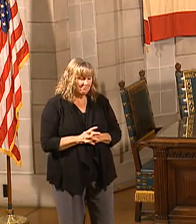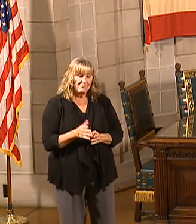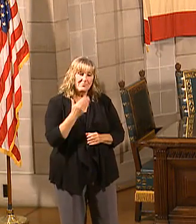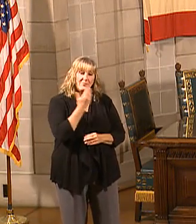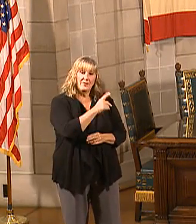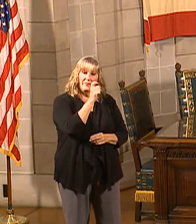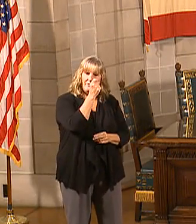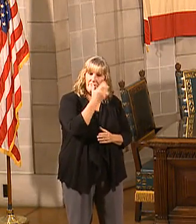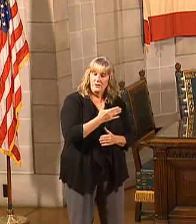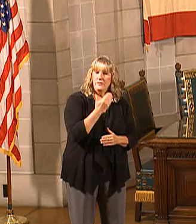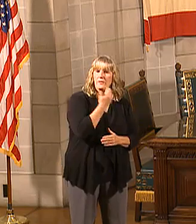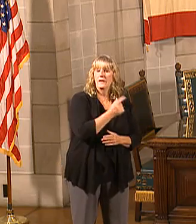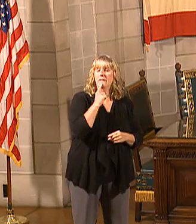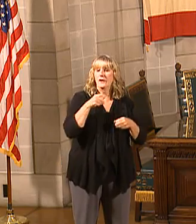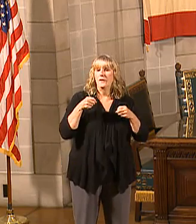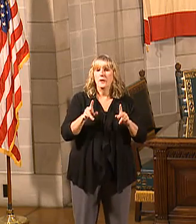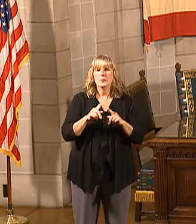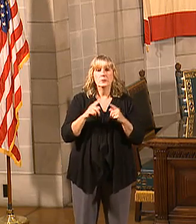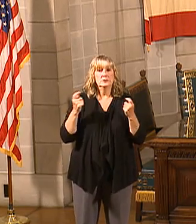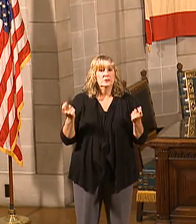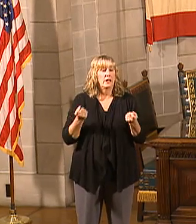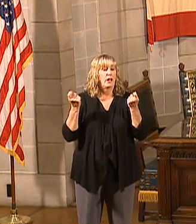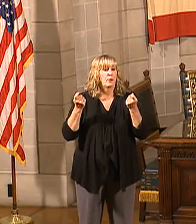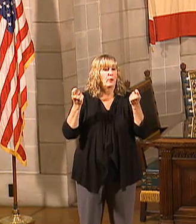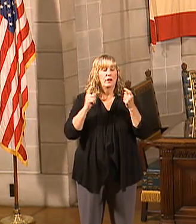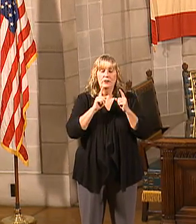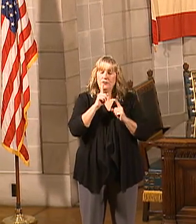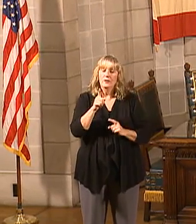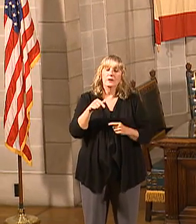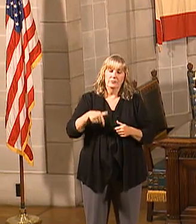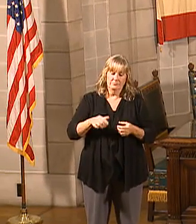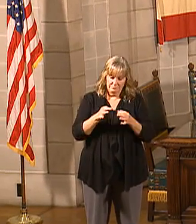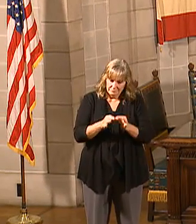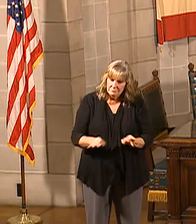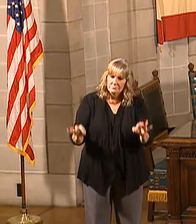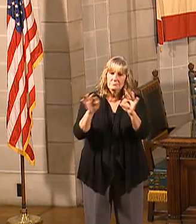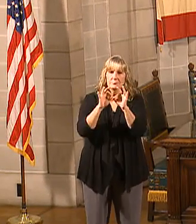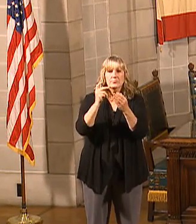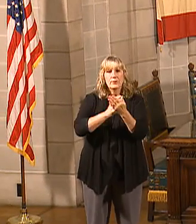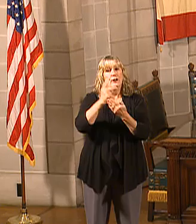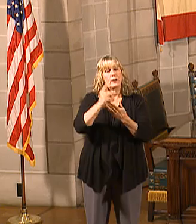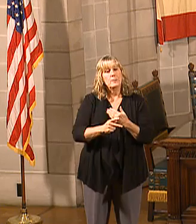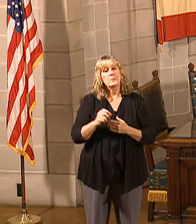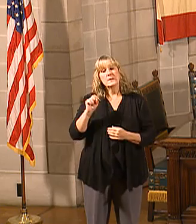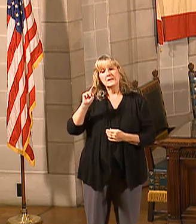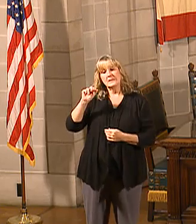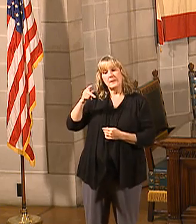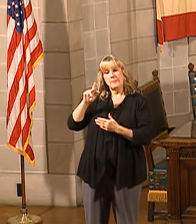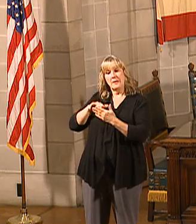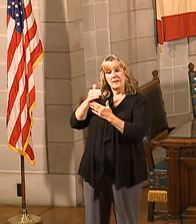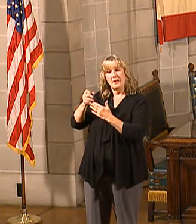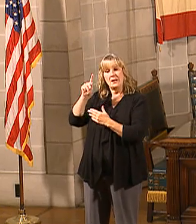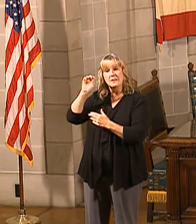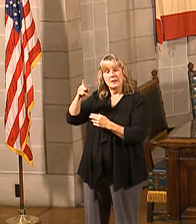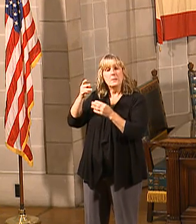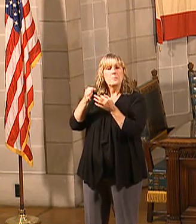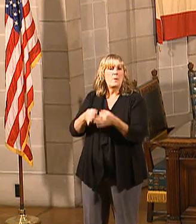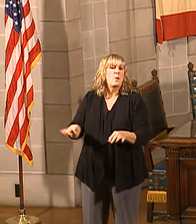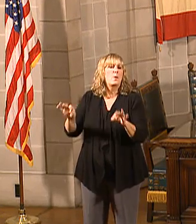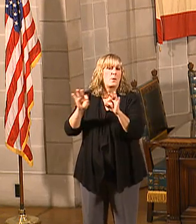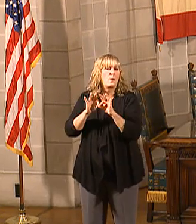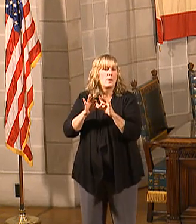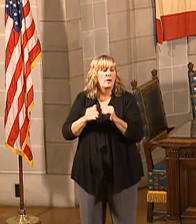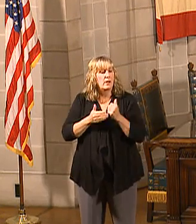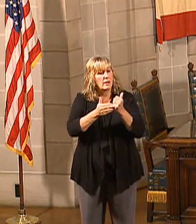Thank you, Governor, and thanks for the opportunity to celebrate this really meaningful program. So SNAP Next Step is an important tool. It